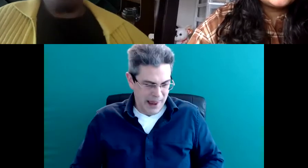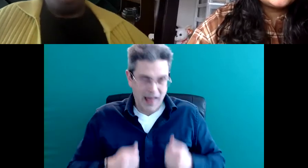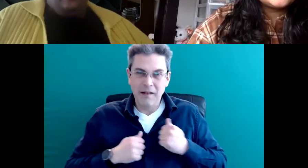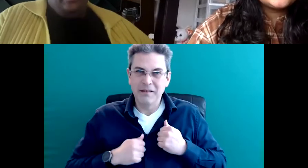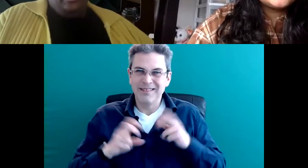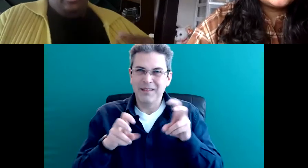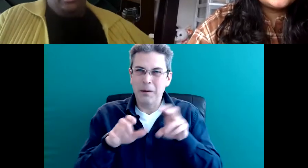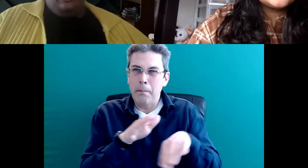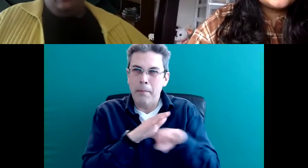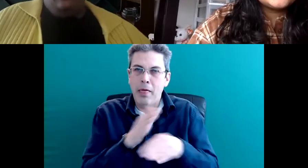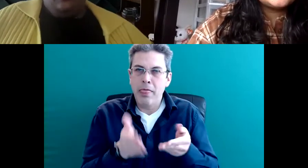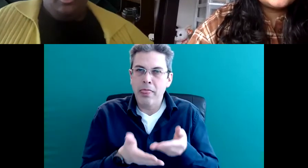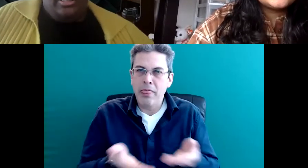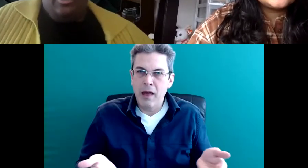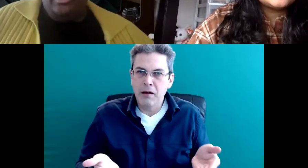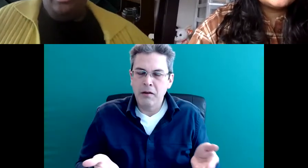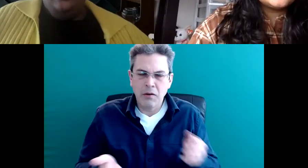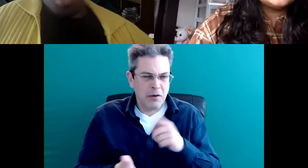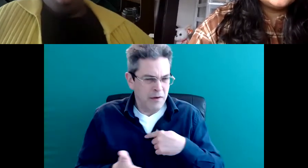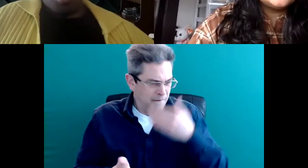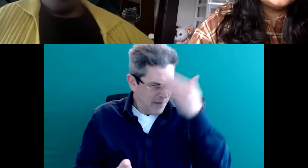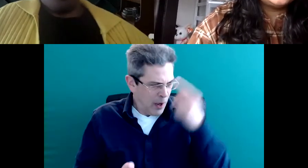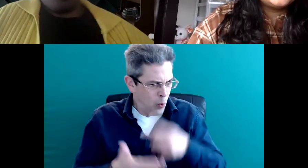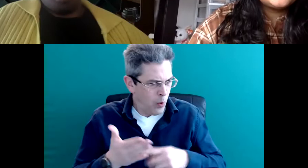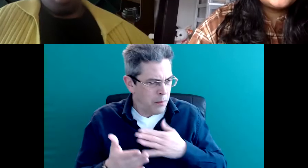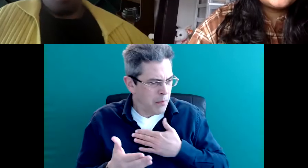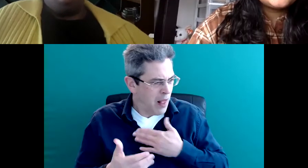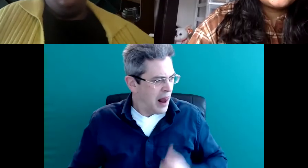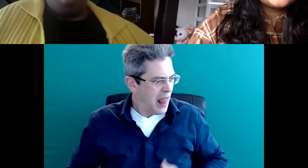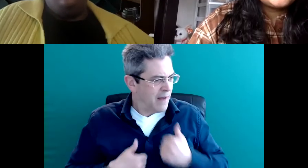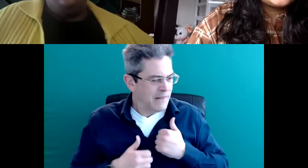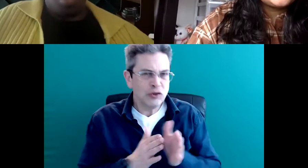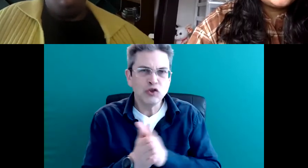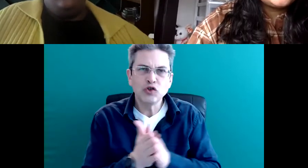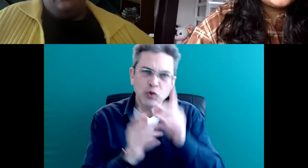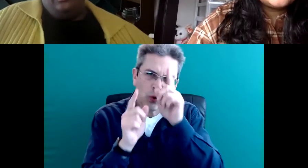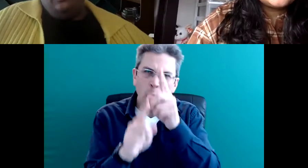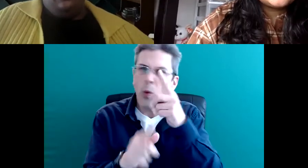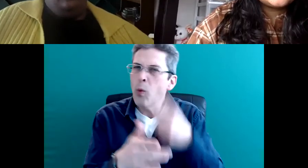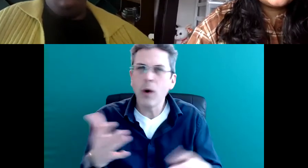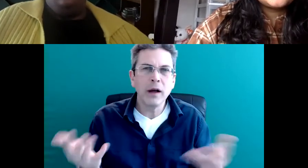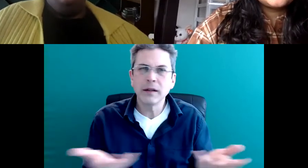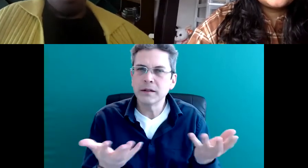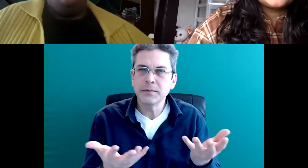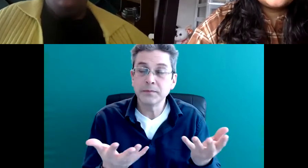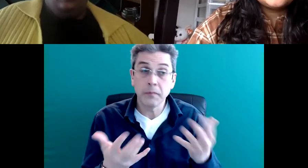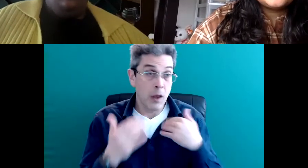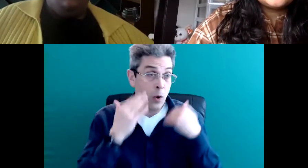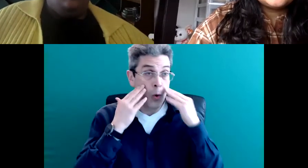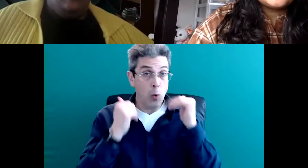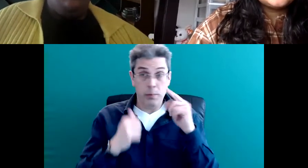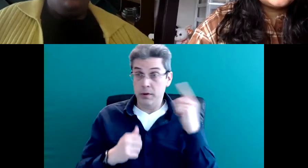that we forget why we wanted to be there in the first place, right? And I know, I really hope that every single person on this